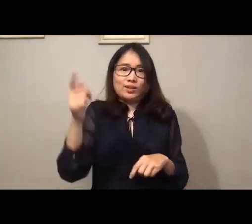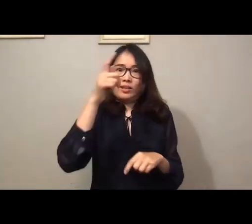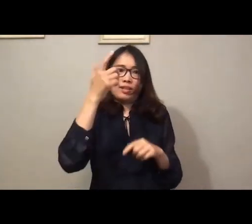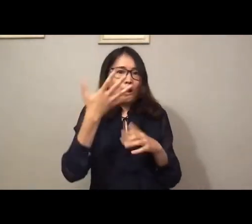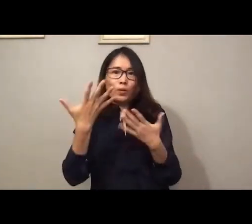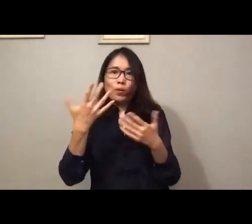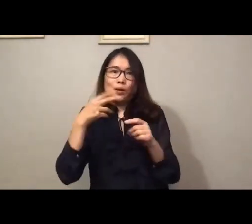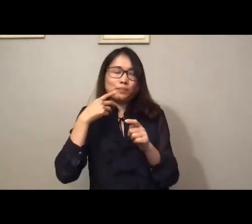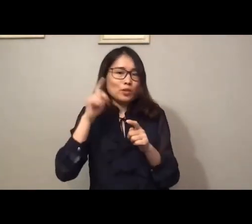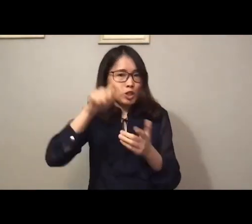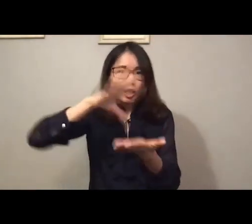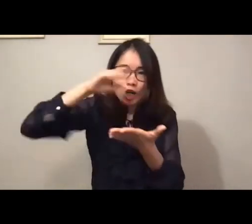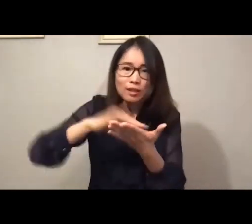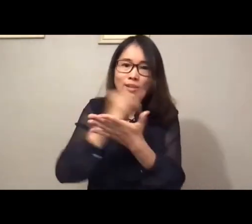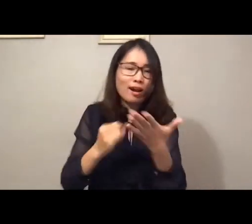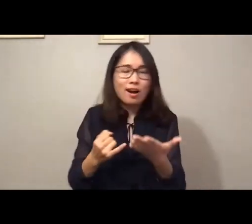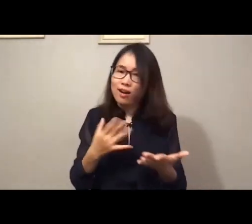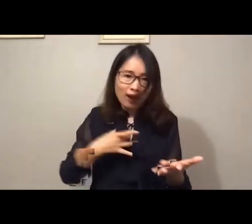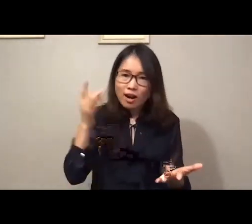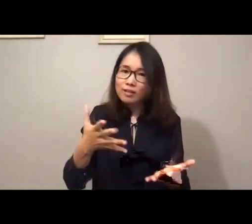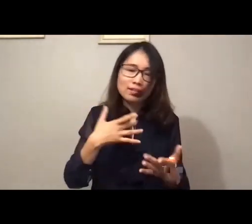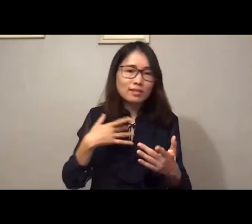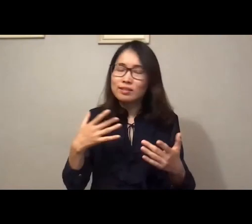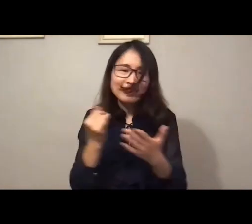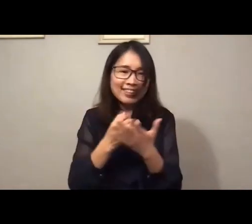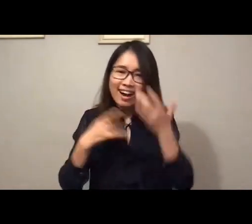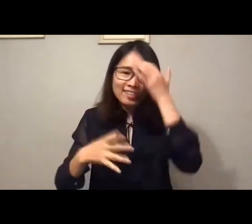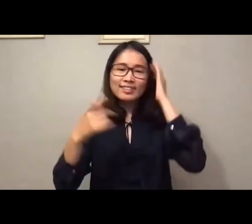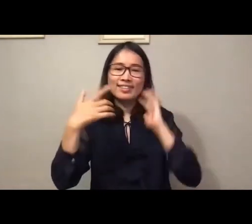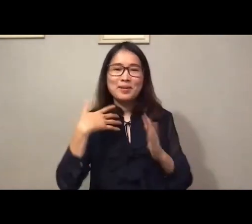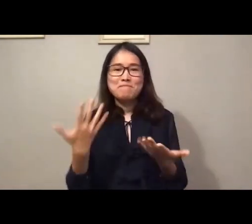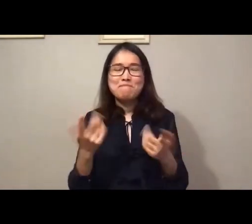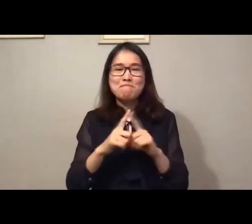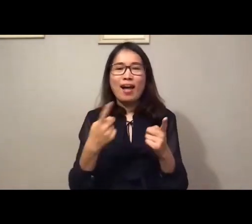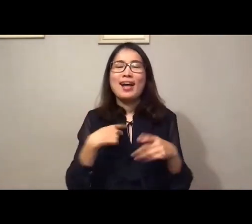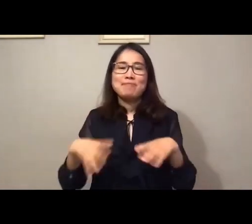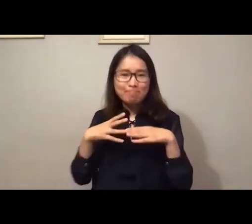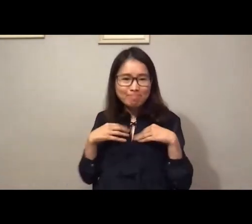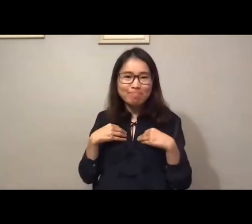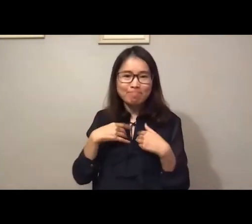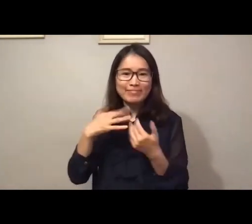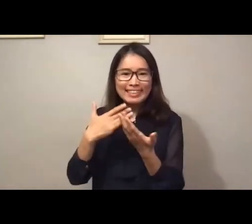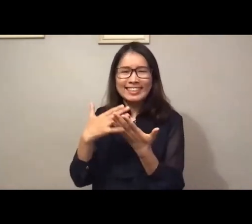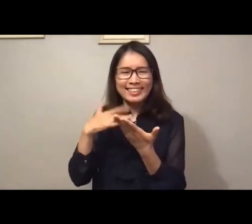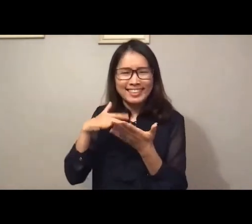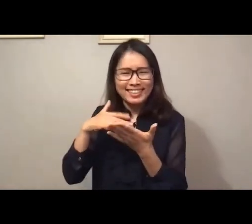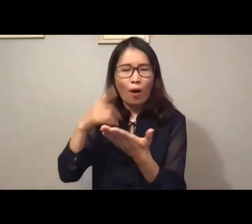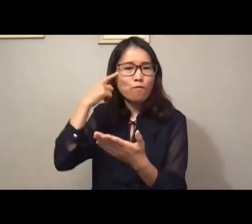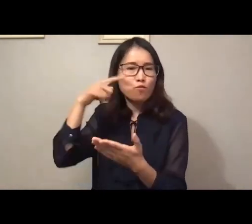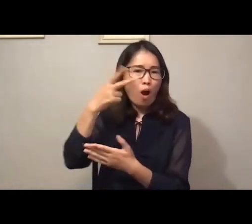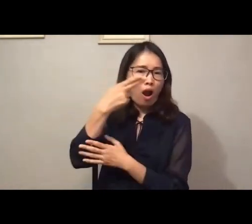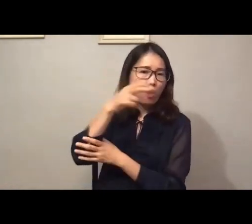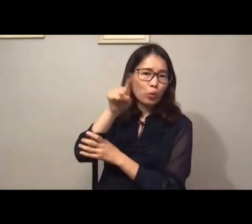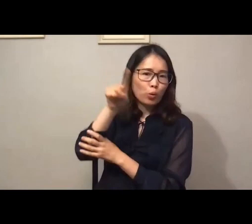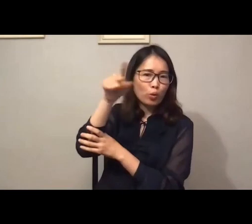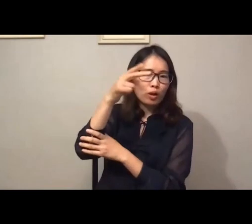I really excelled with language. And I really wanted to learn that, and